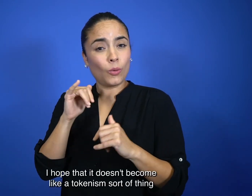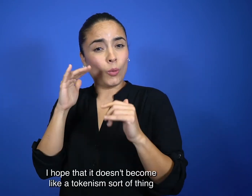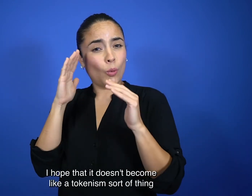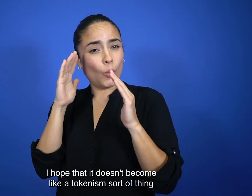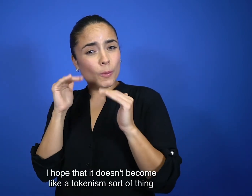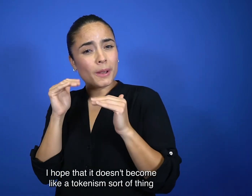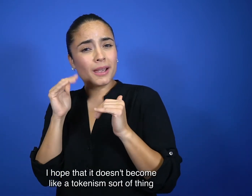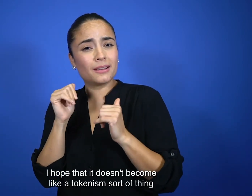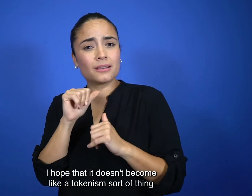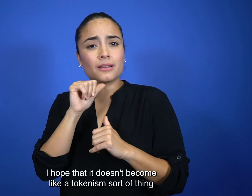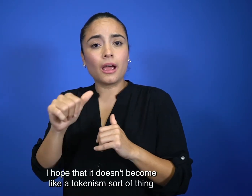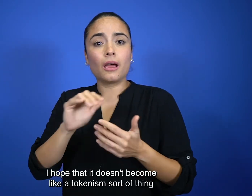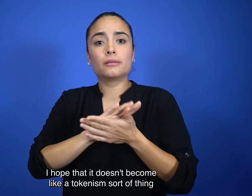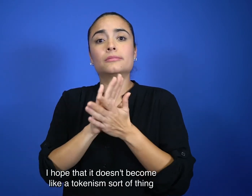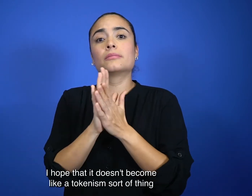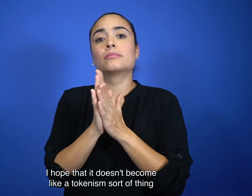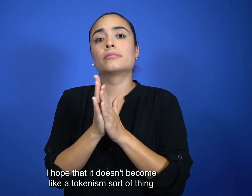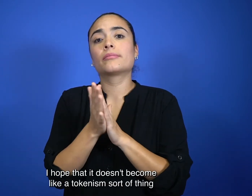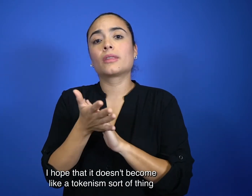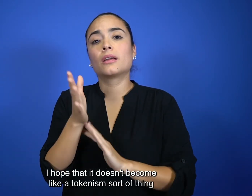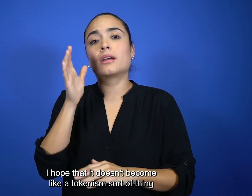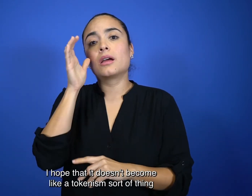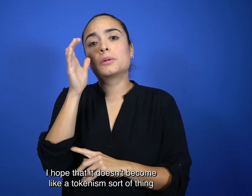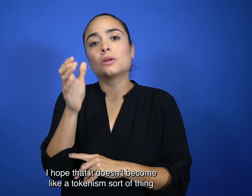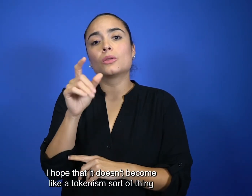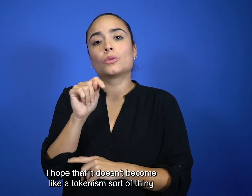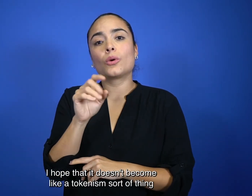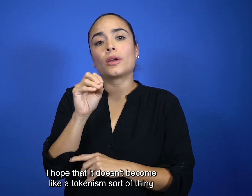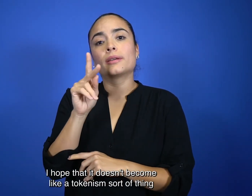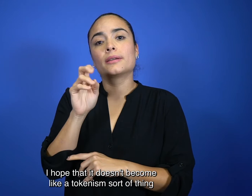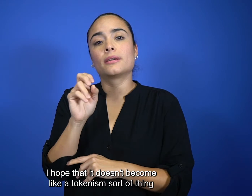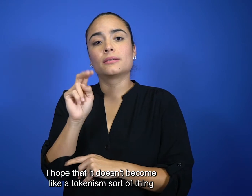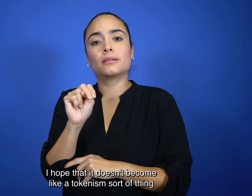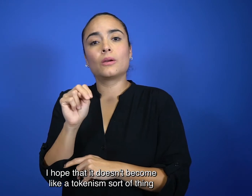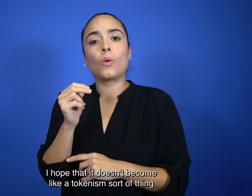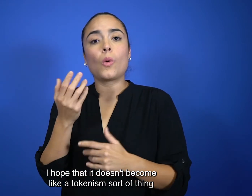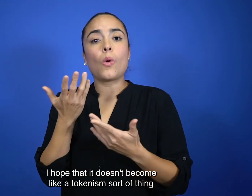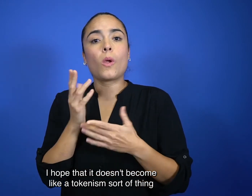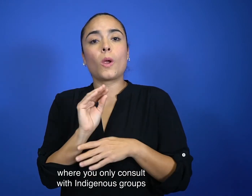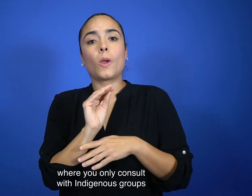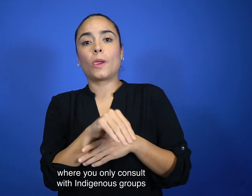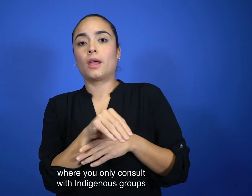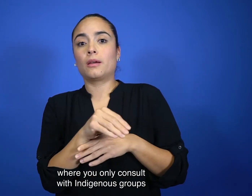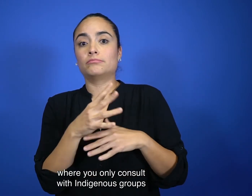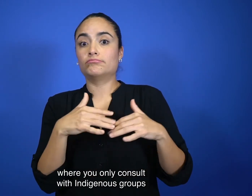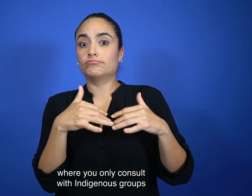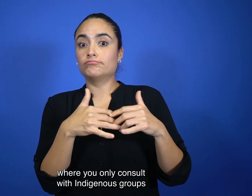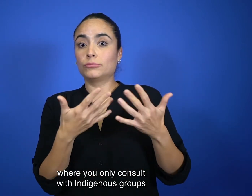I hope that it doesn't become like a tokenism sort of thing where you